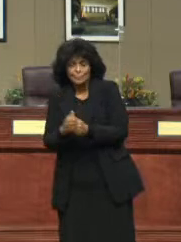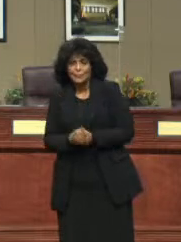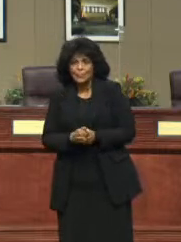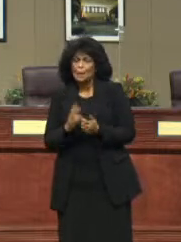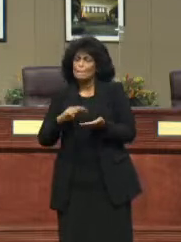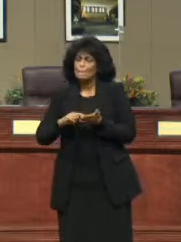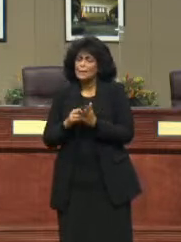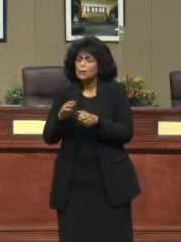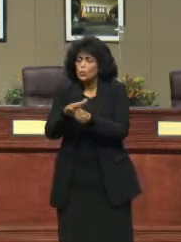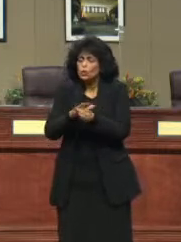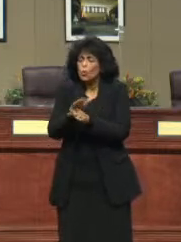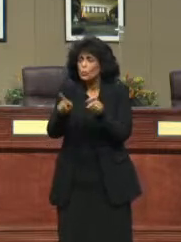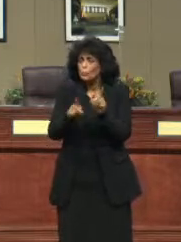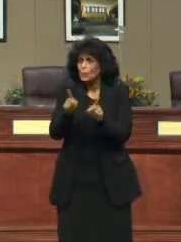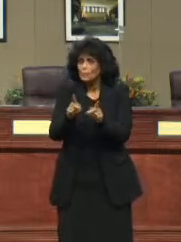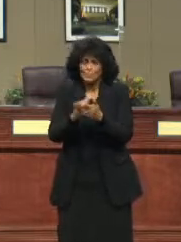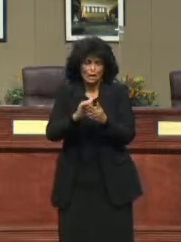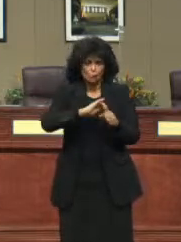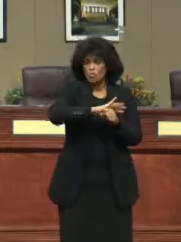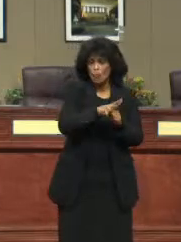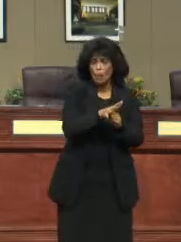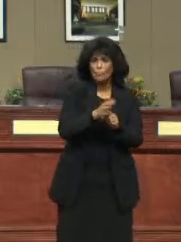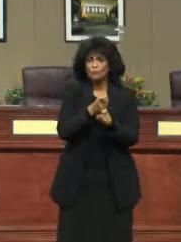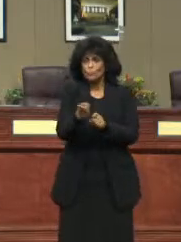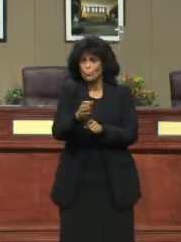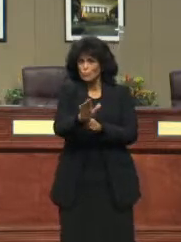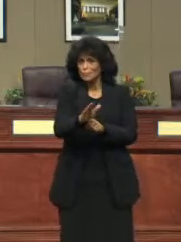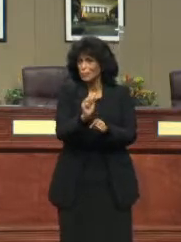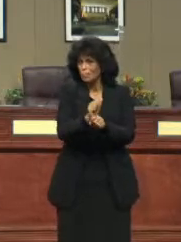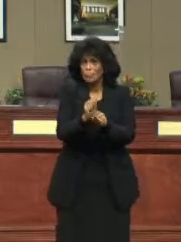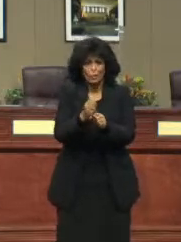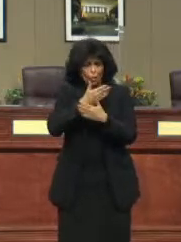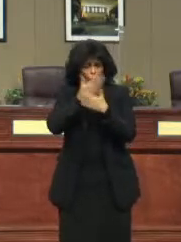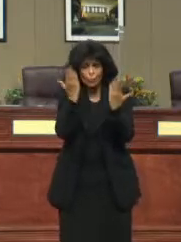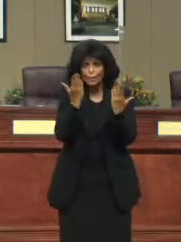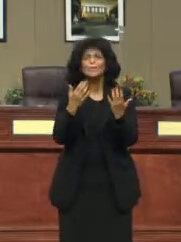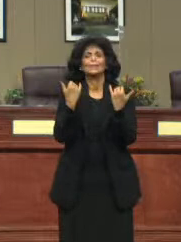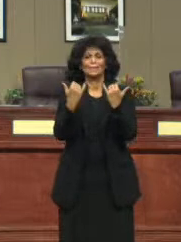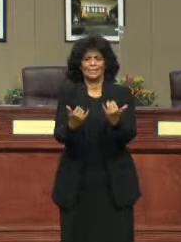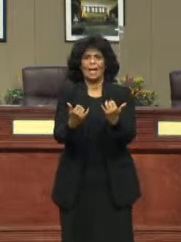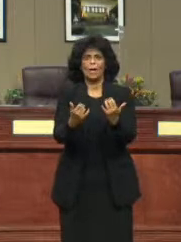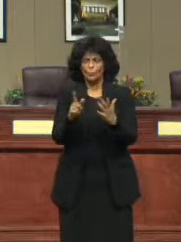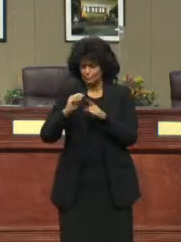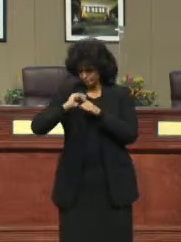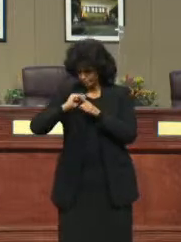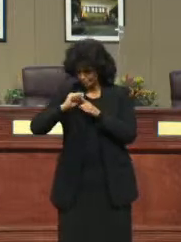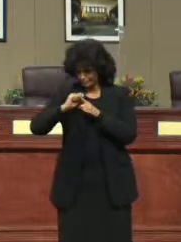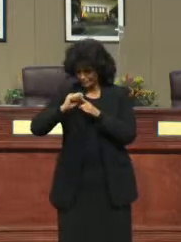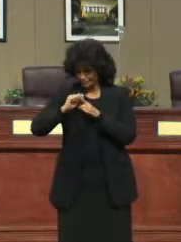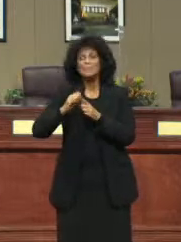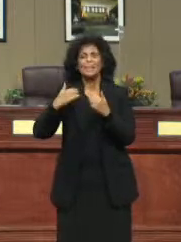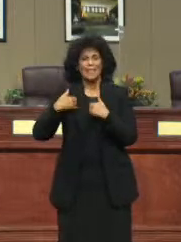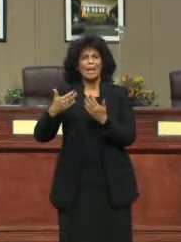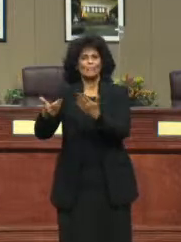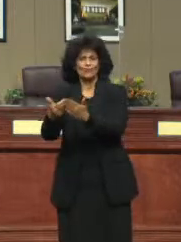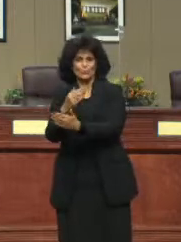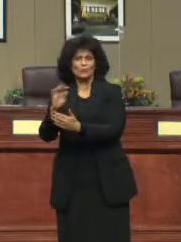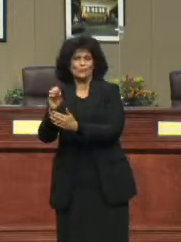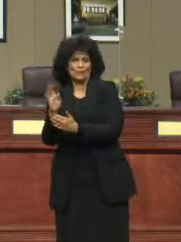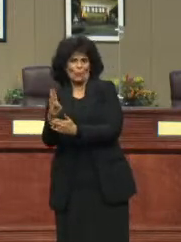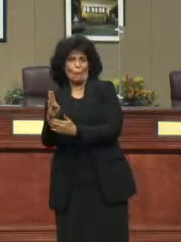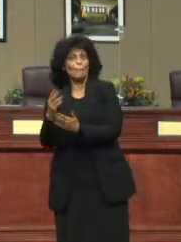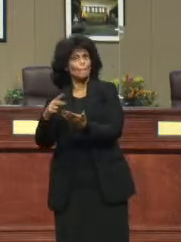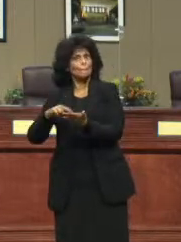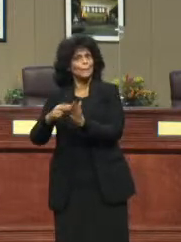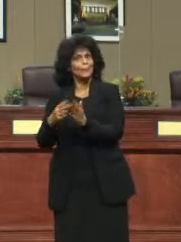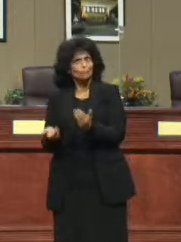whose jobs were impacted by COVID-19, and they now have new skills that will lead to higher wage jobs.